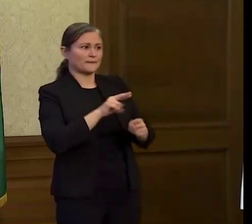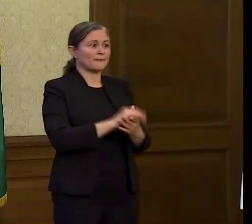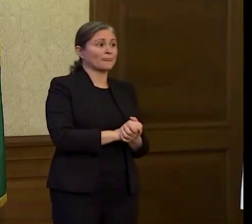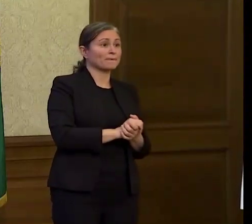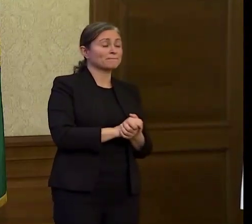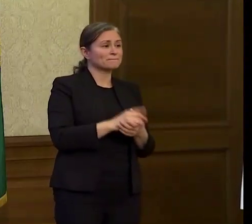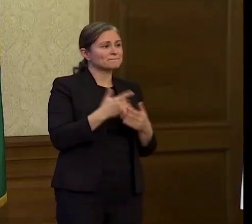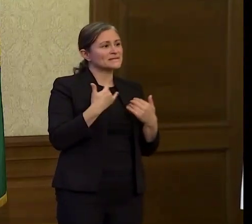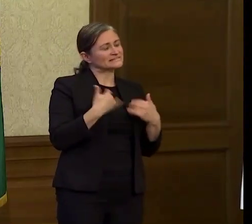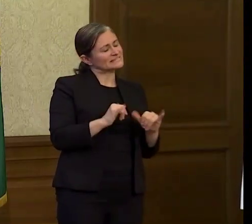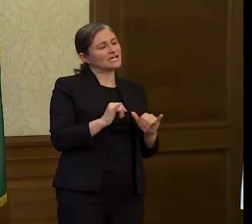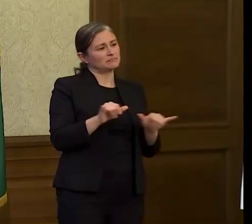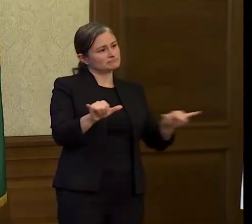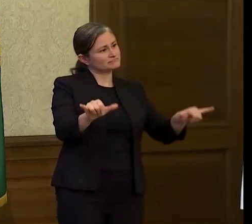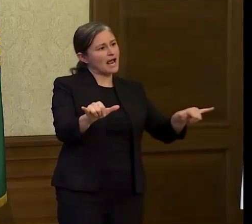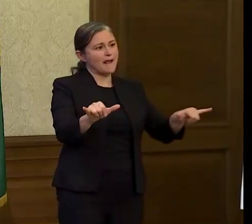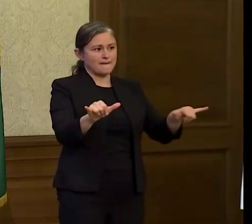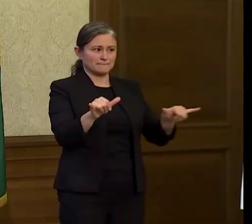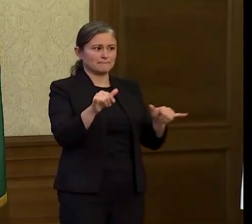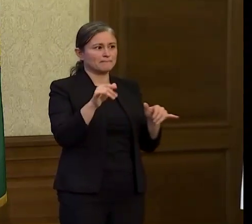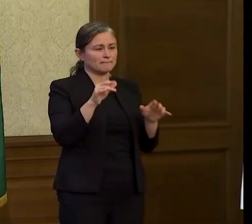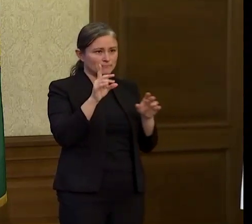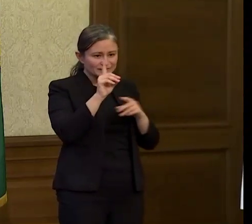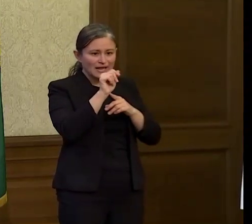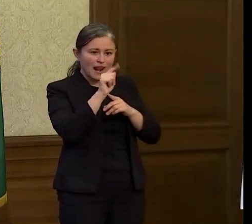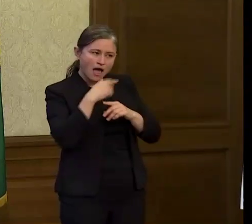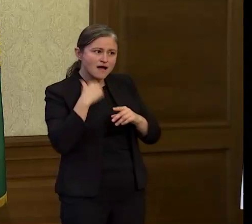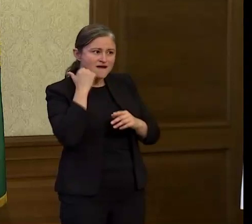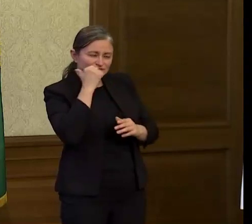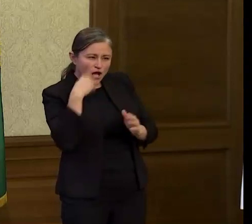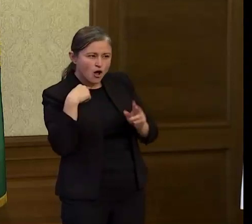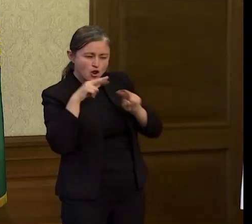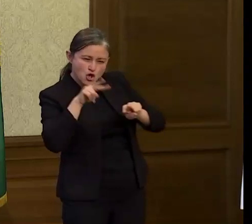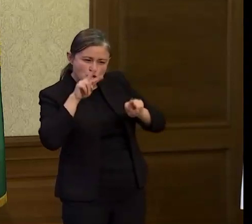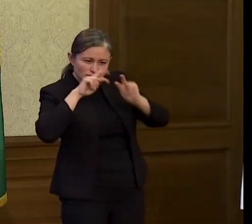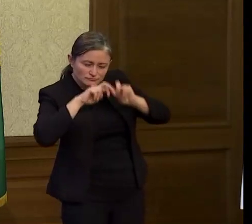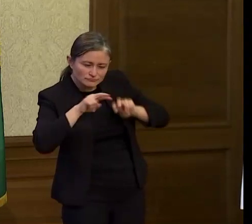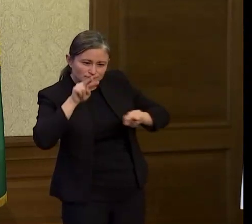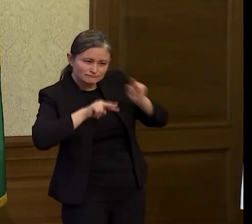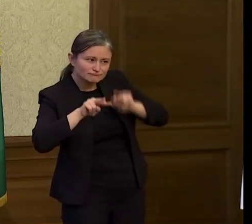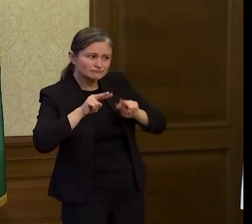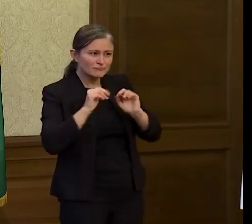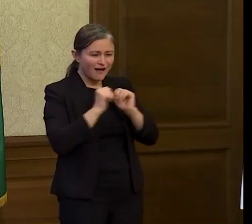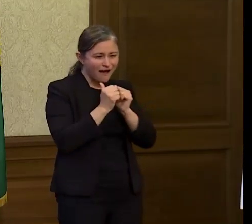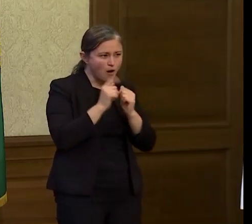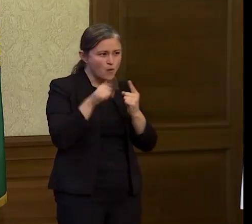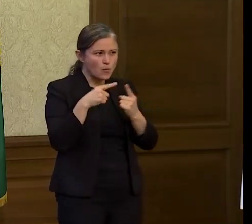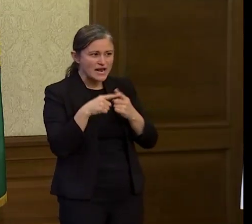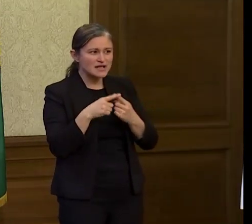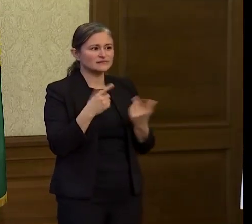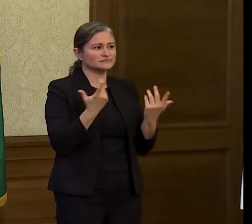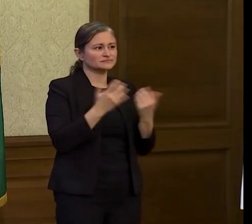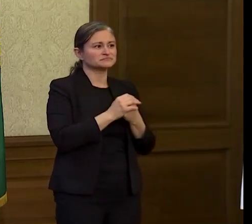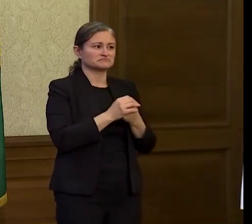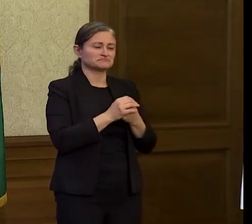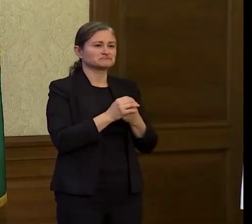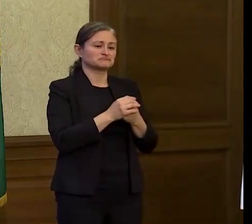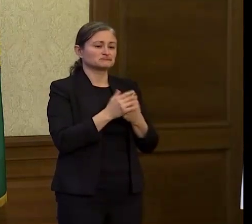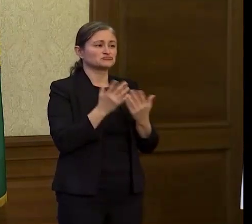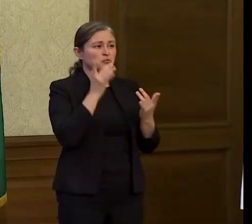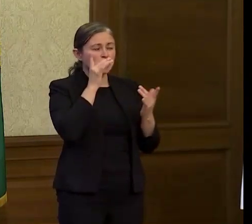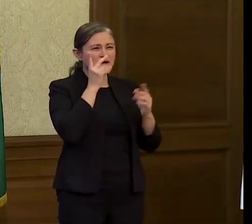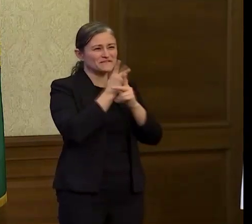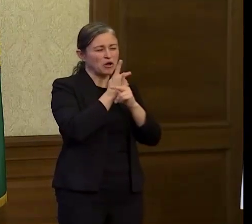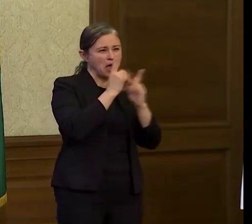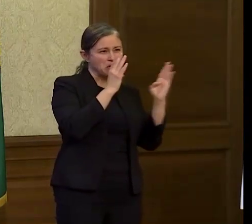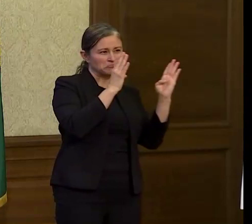model every day, so that peak kind of moves around as new data is fed into it. But that is one